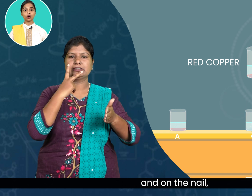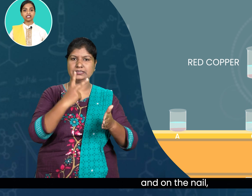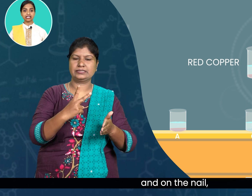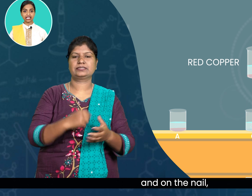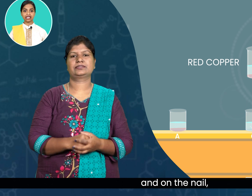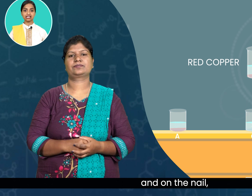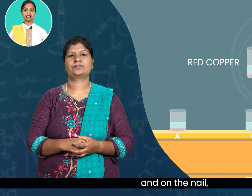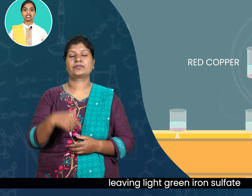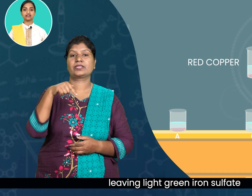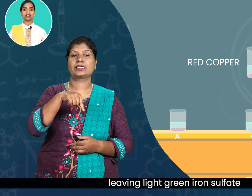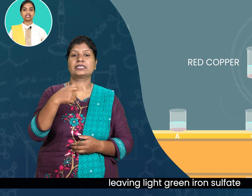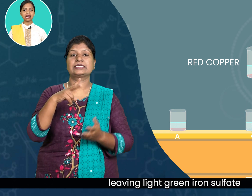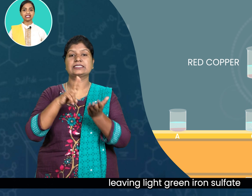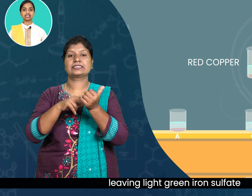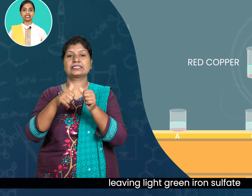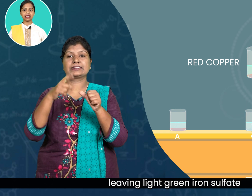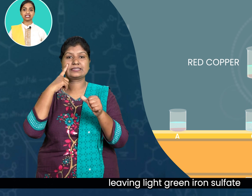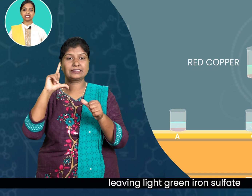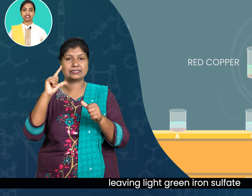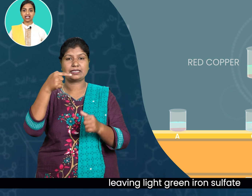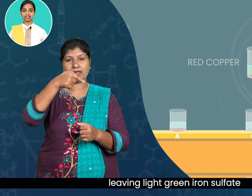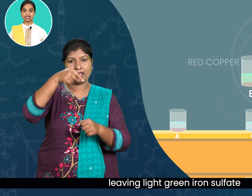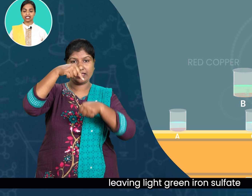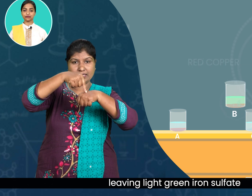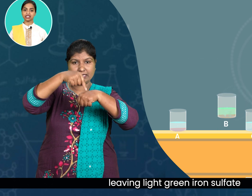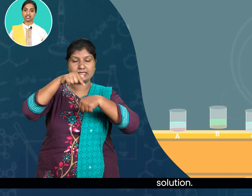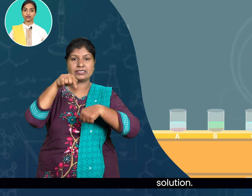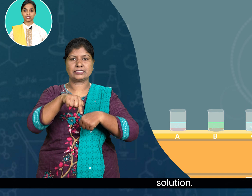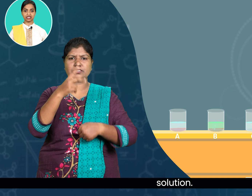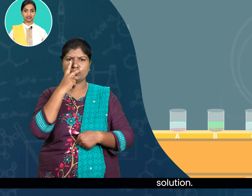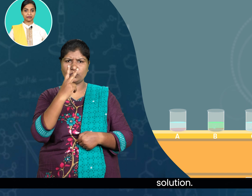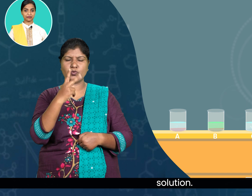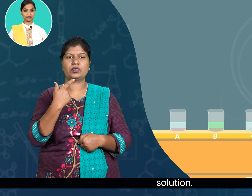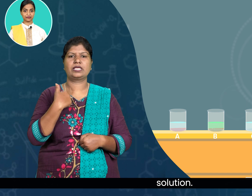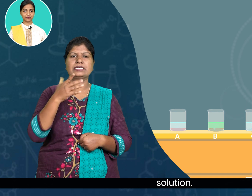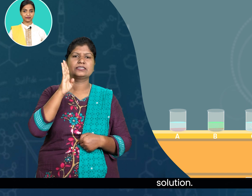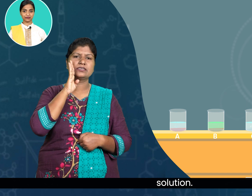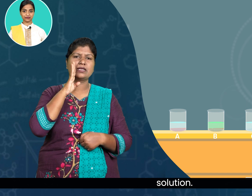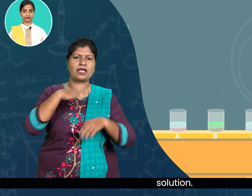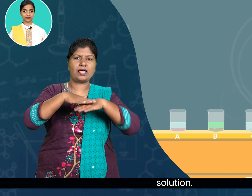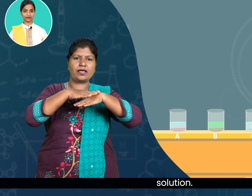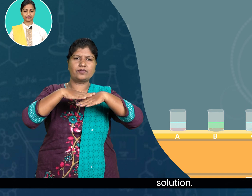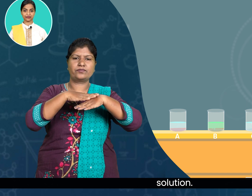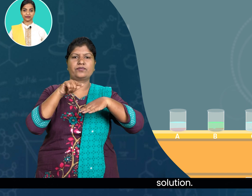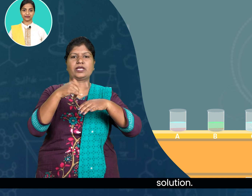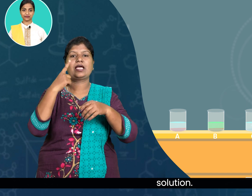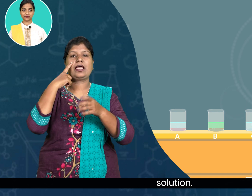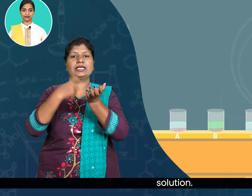and on the nail, leaving light green iron sulfate solution.